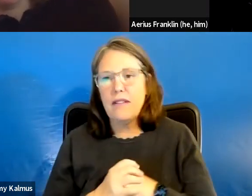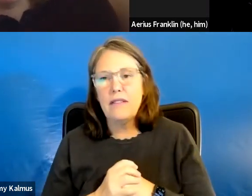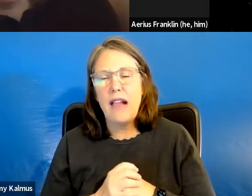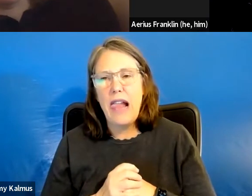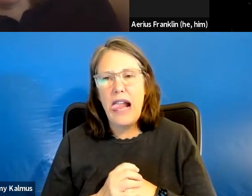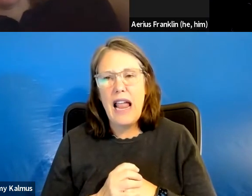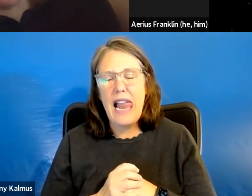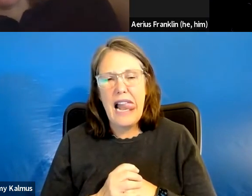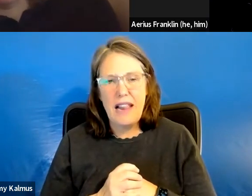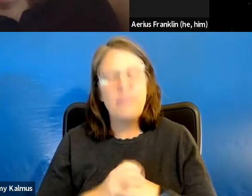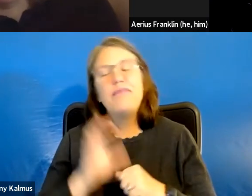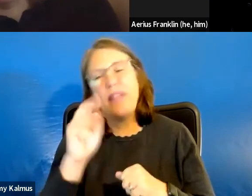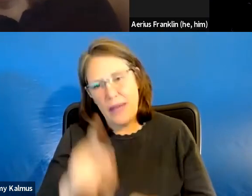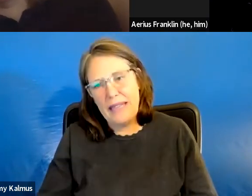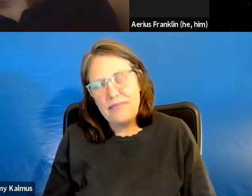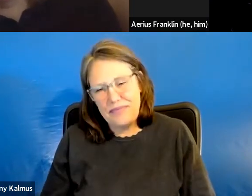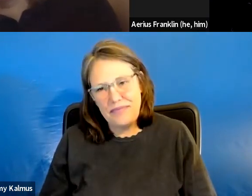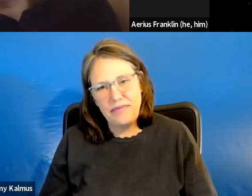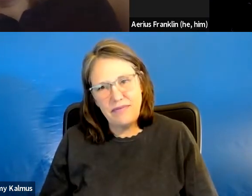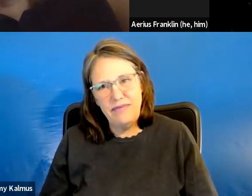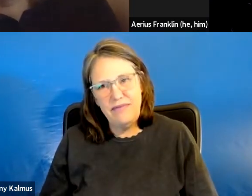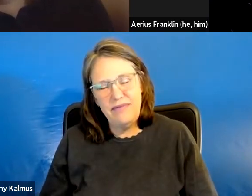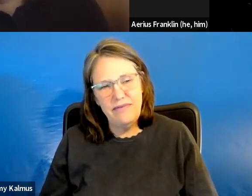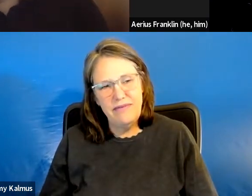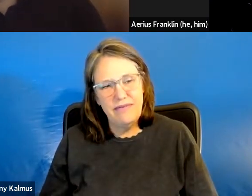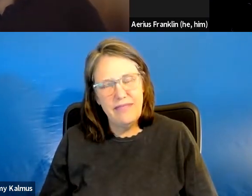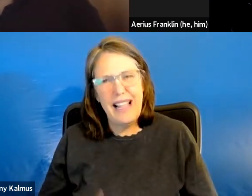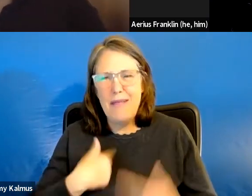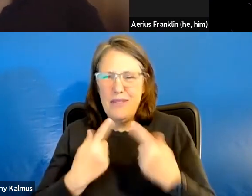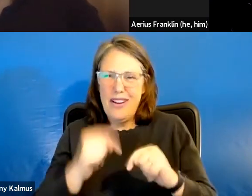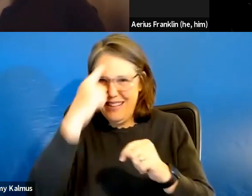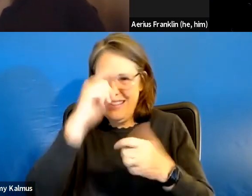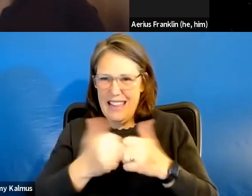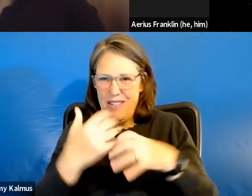I know. Okay. I'm trying to think how to summarize it.